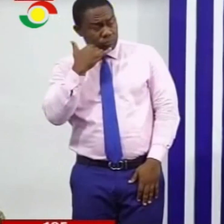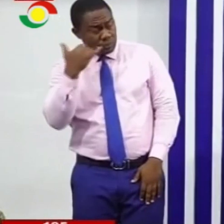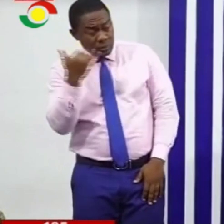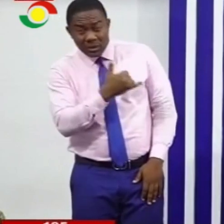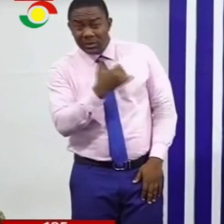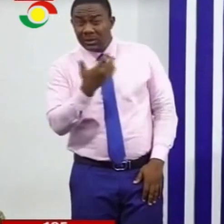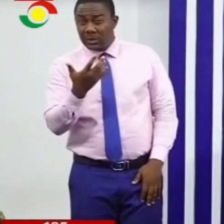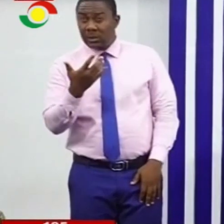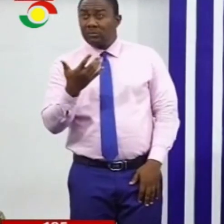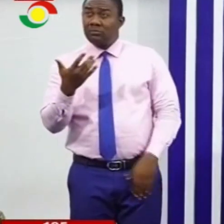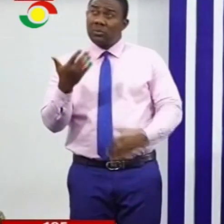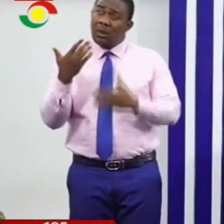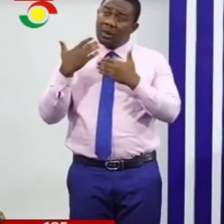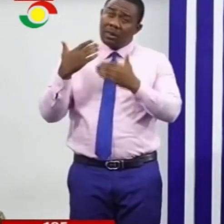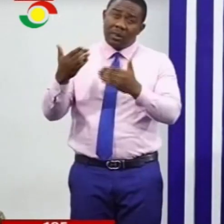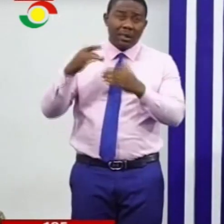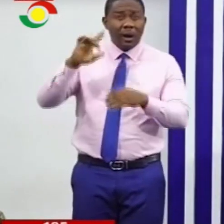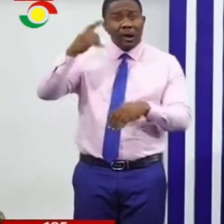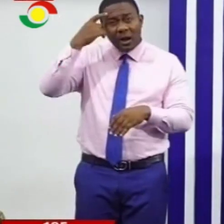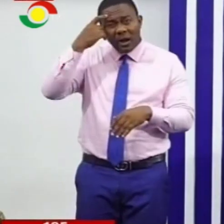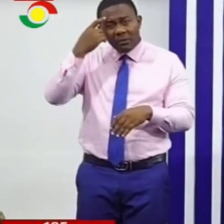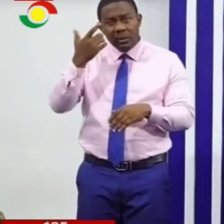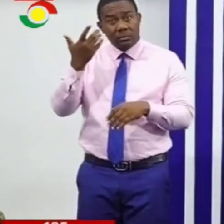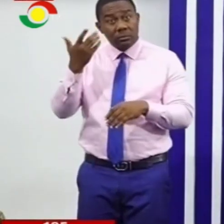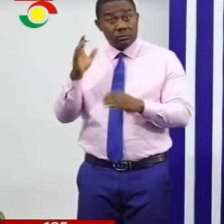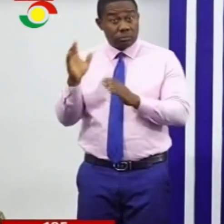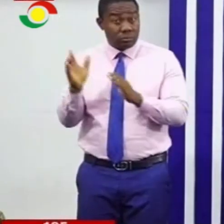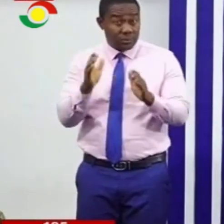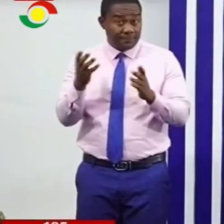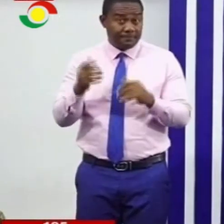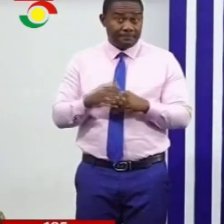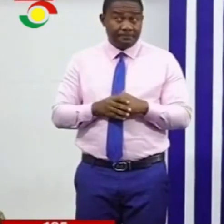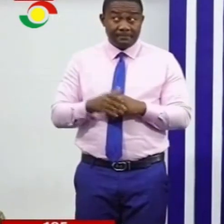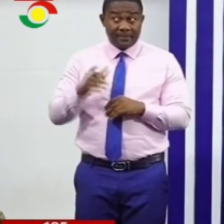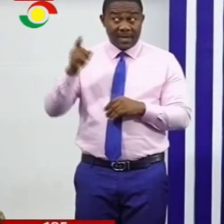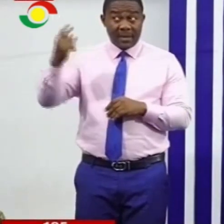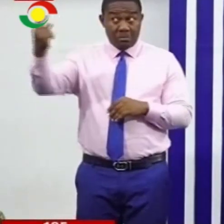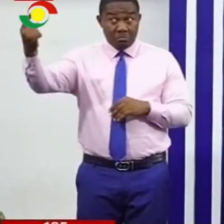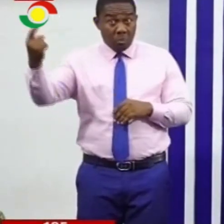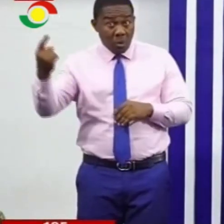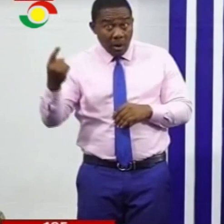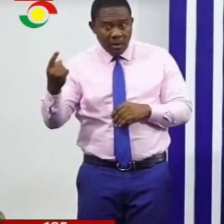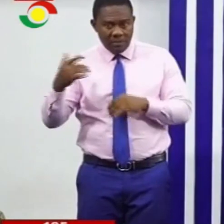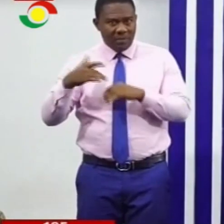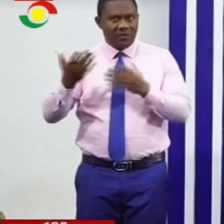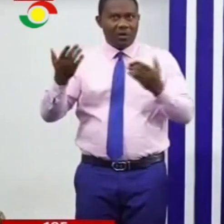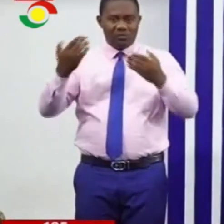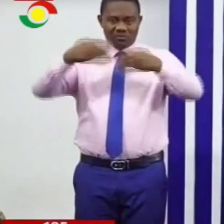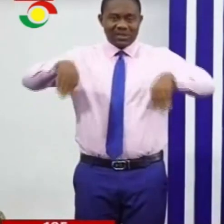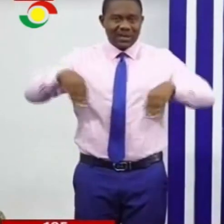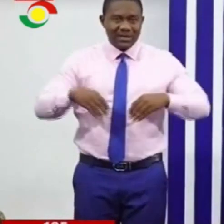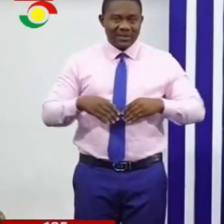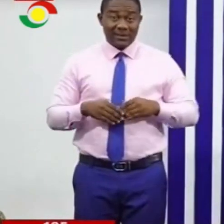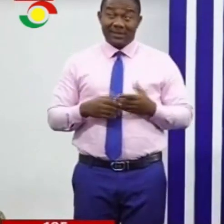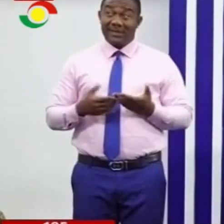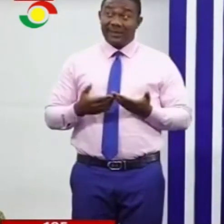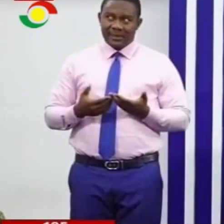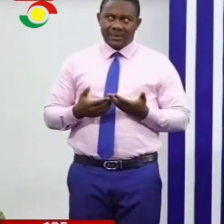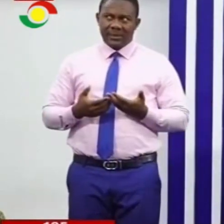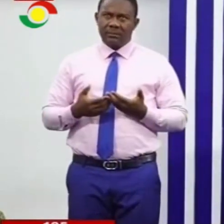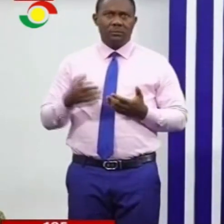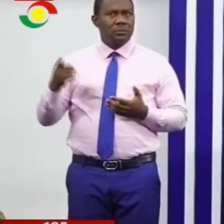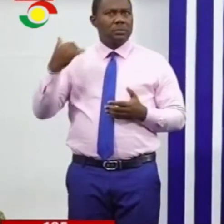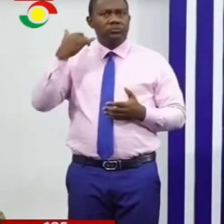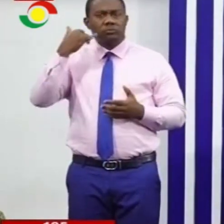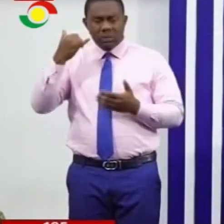far. The person came in earlier, before quarantine. He had been called on telephone, contacted, they've given